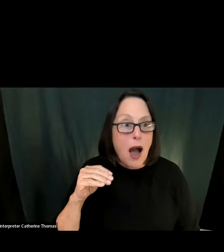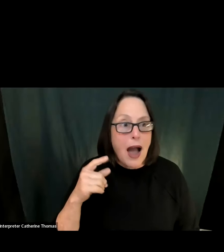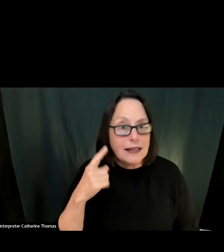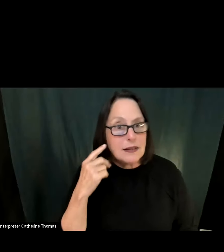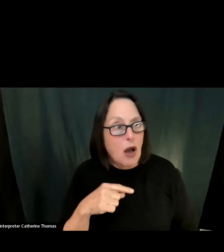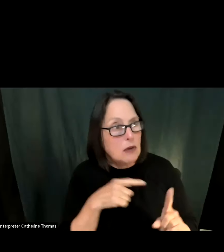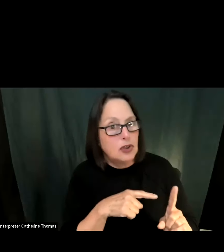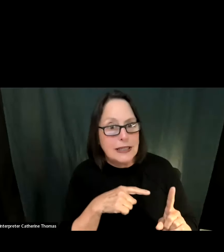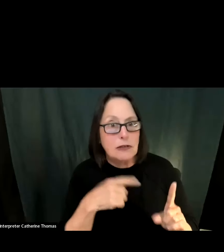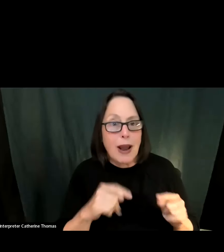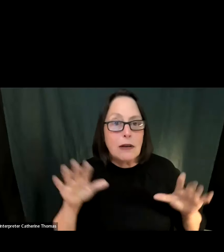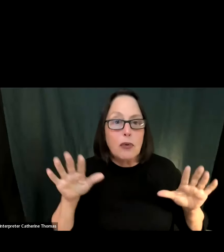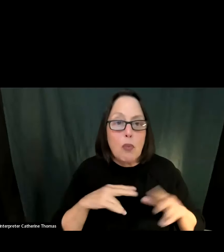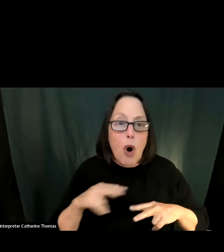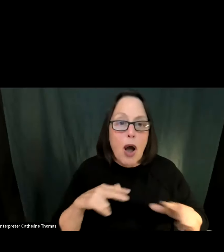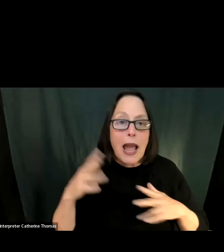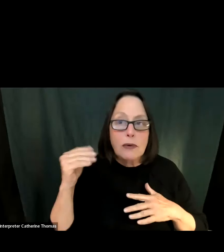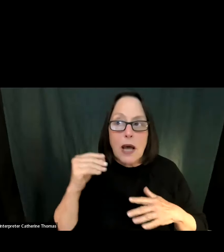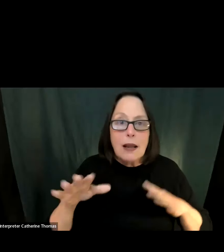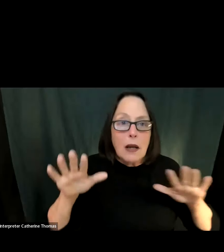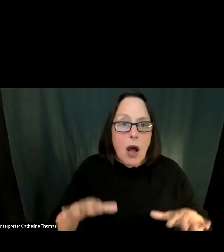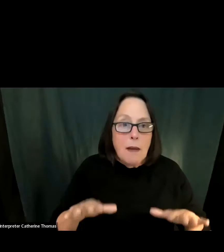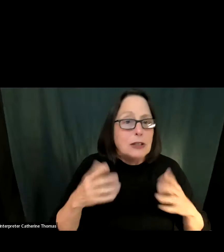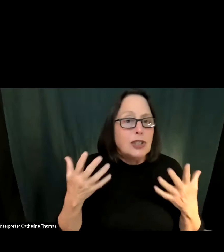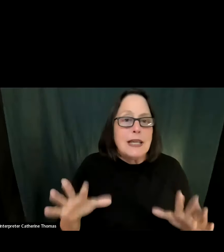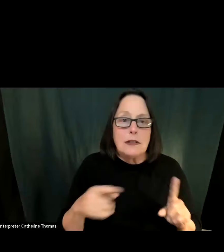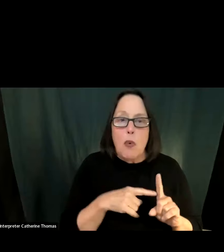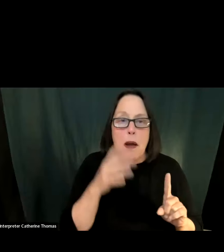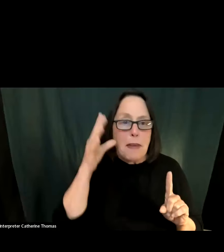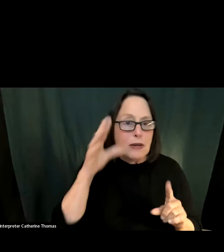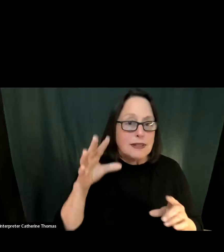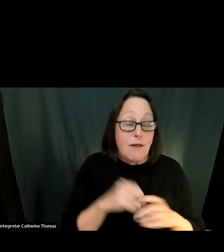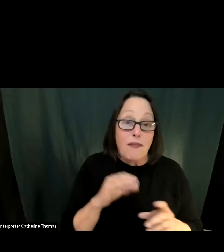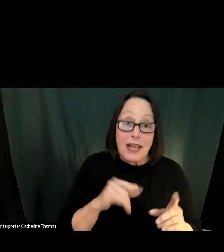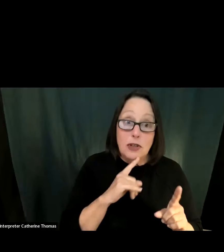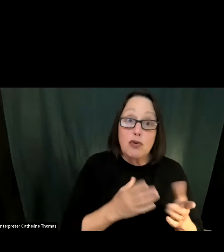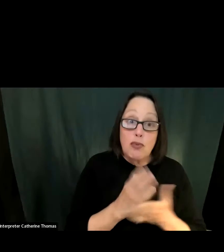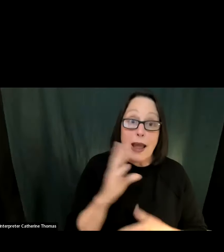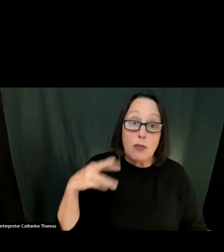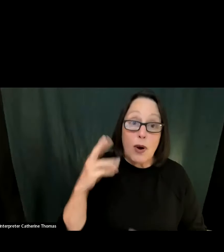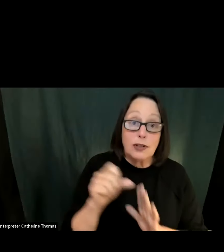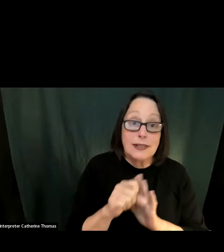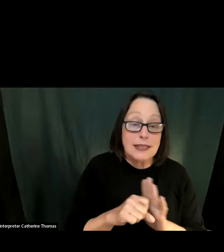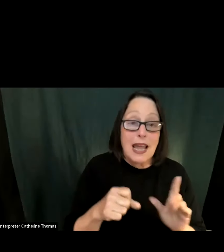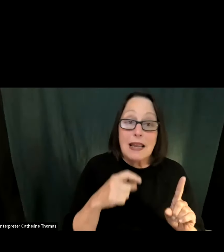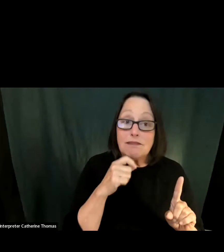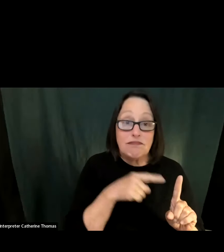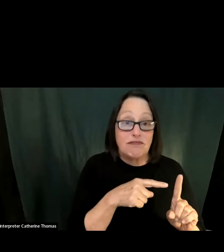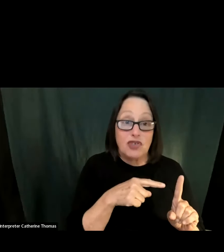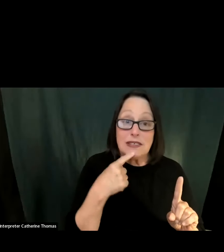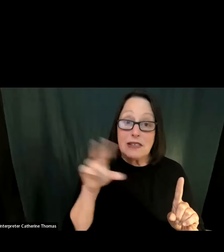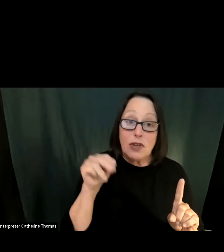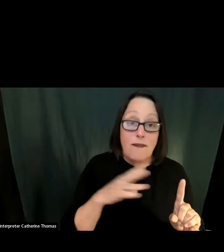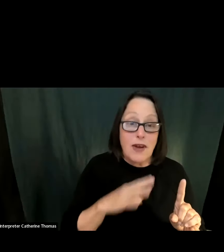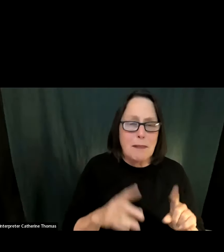She's on a walk to calm herself down. And she did not want her parents involved, which is her right in Washington state. But now